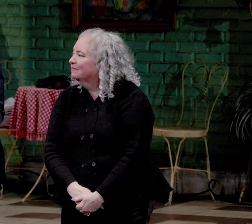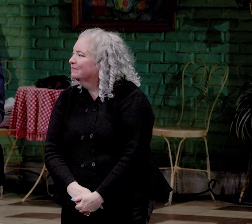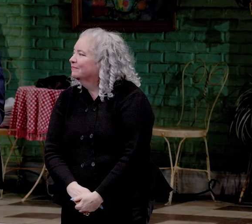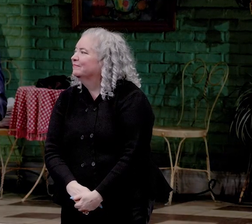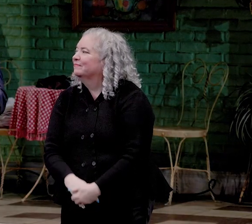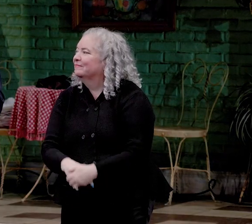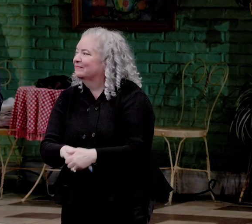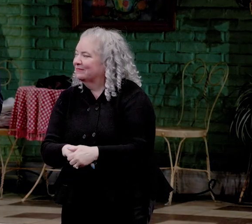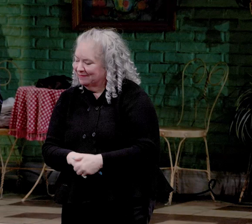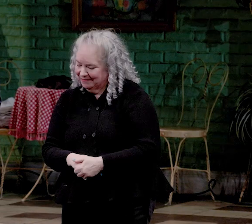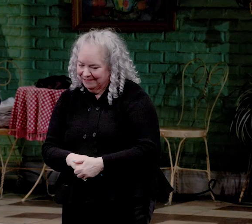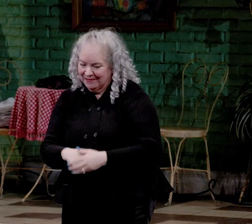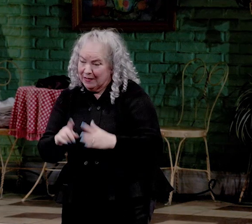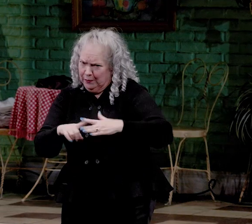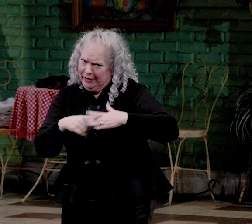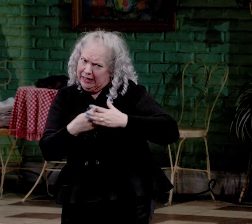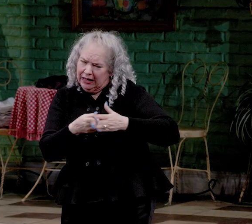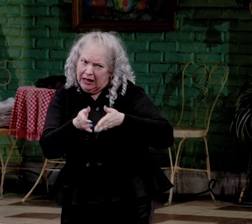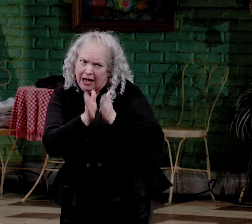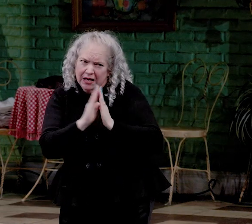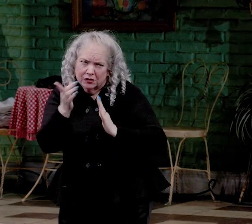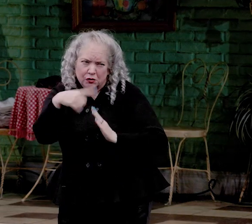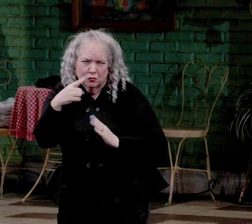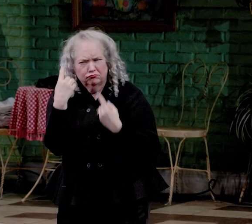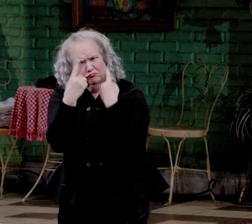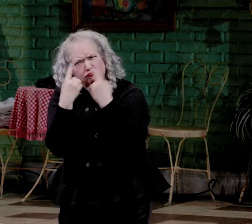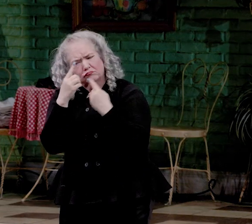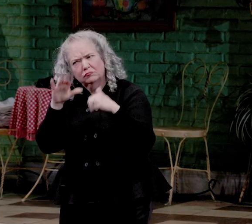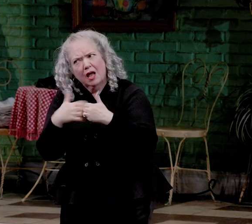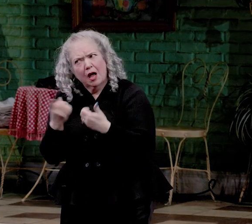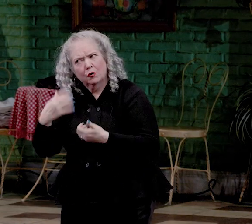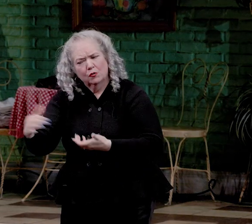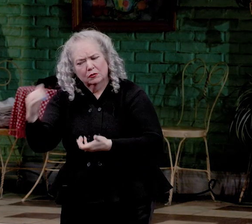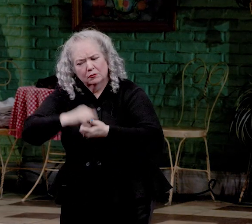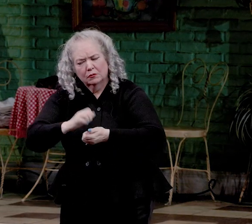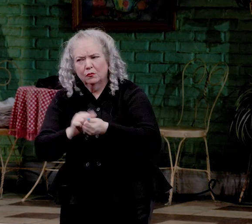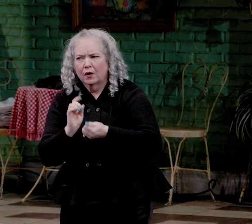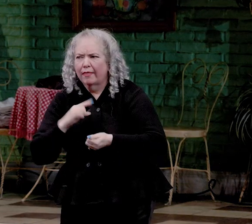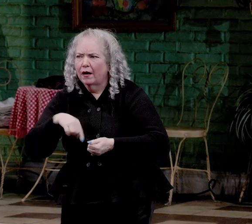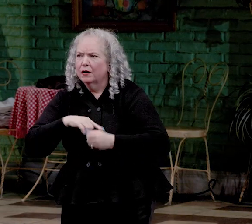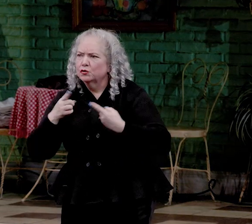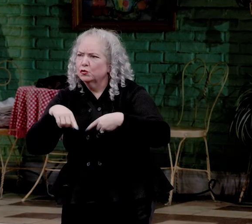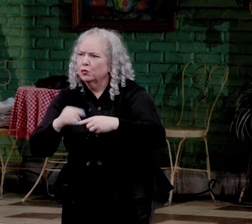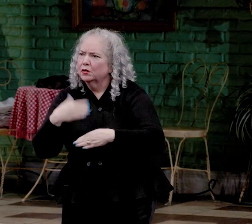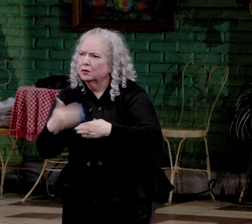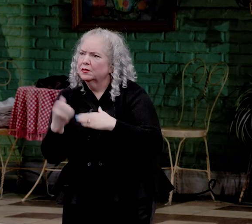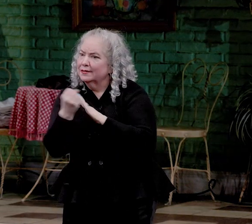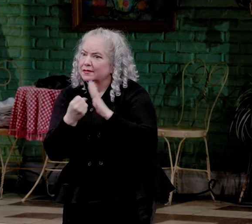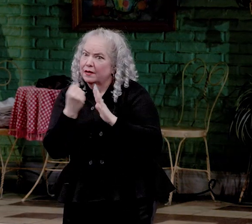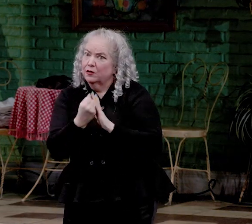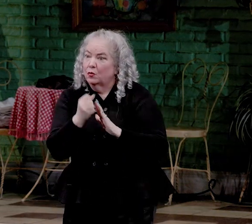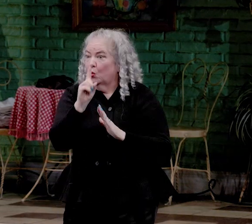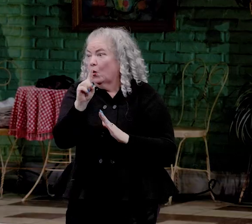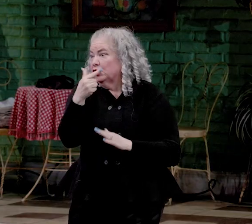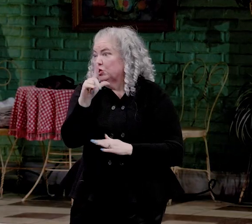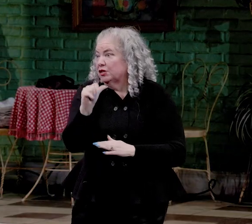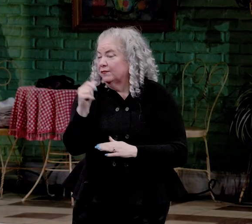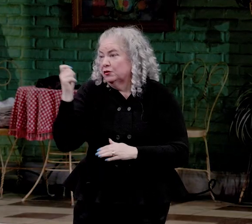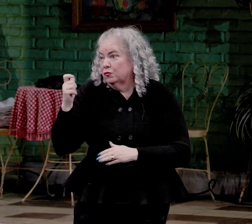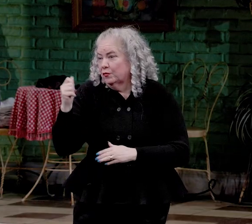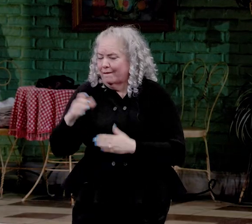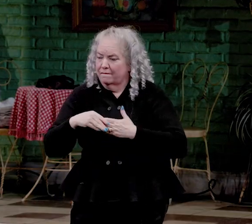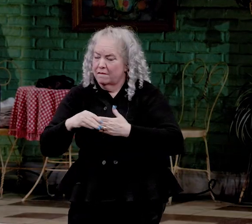At the beginning, I asked you to consider how you will engage with us during the upcoming season, whether as a One Geva subscriber, a